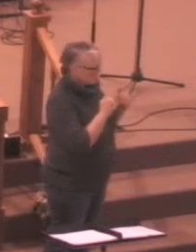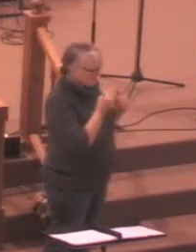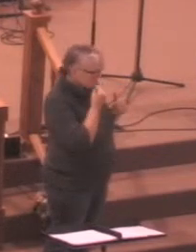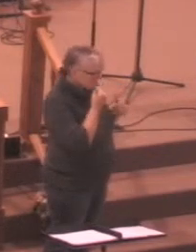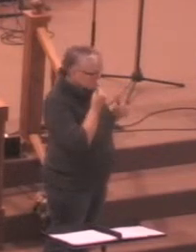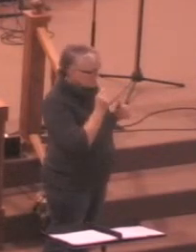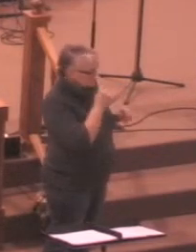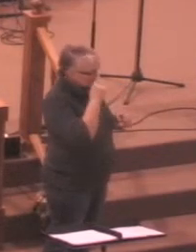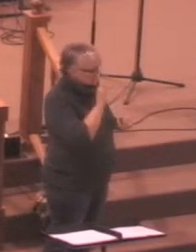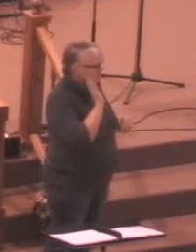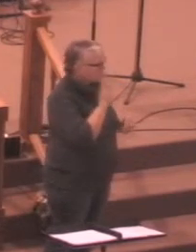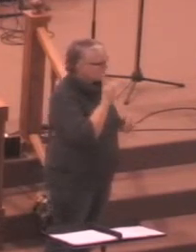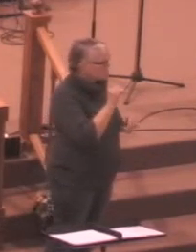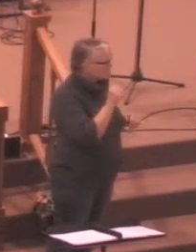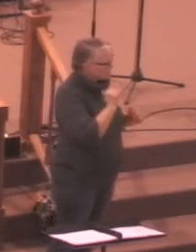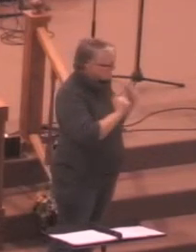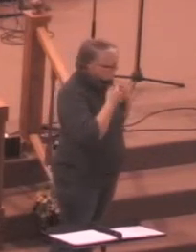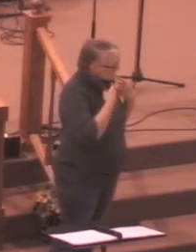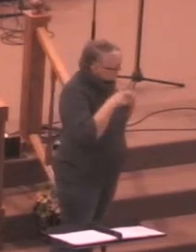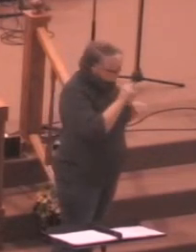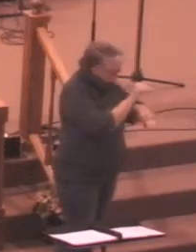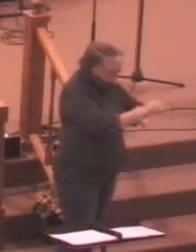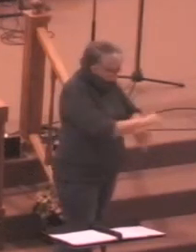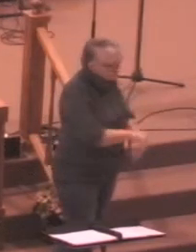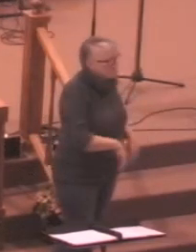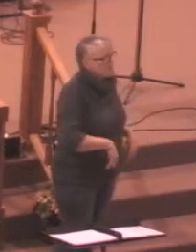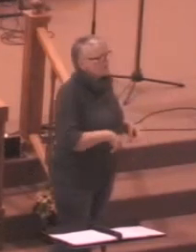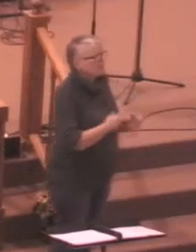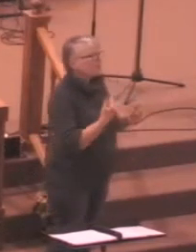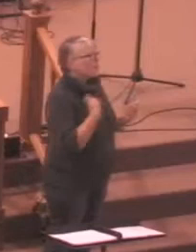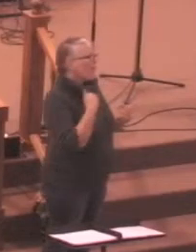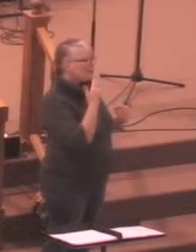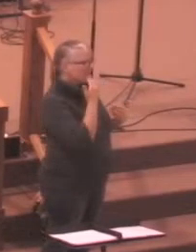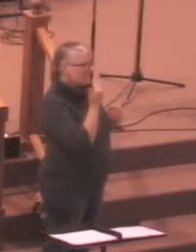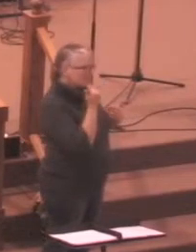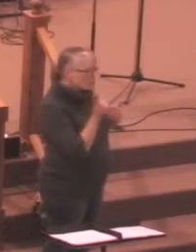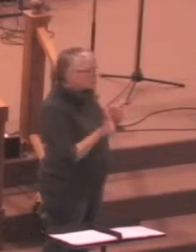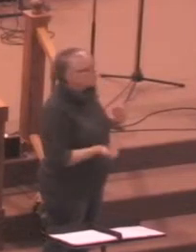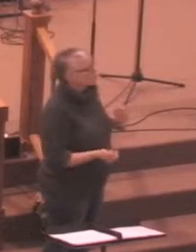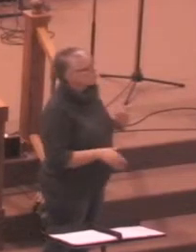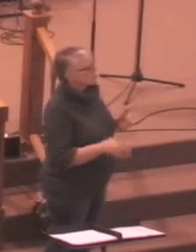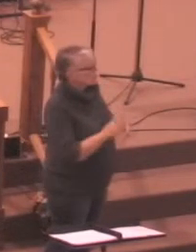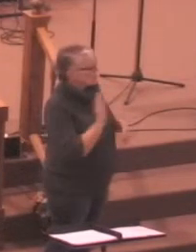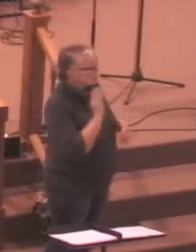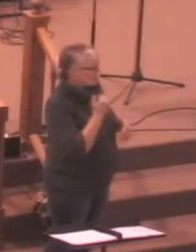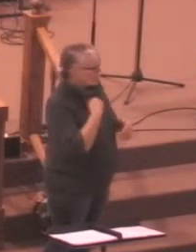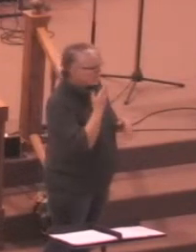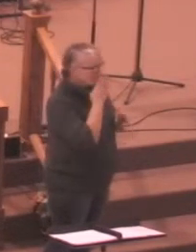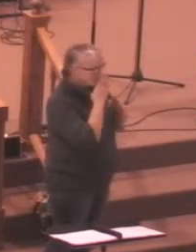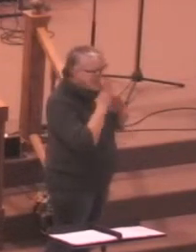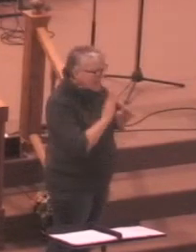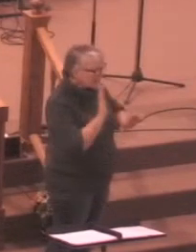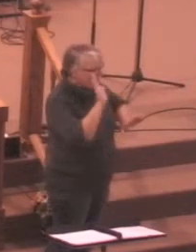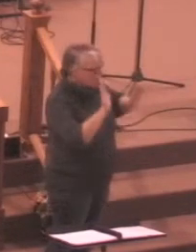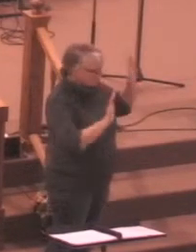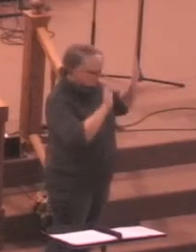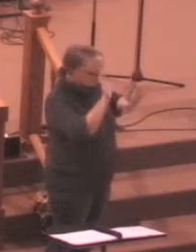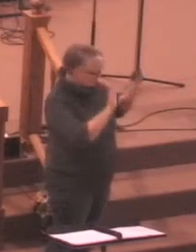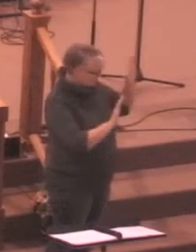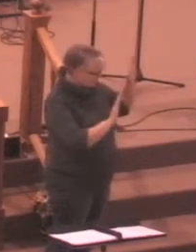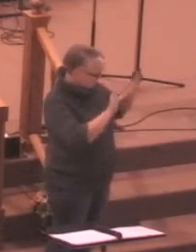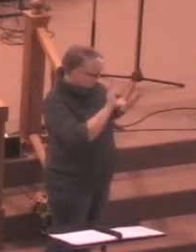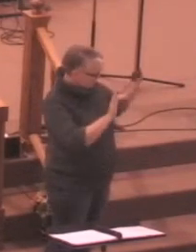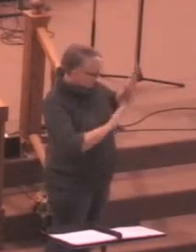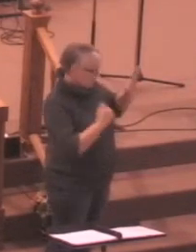do performances throughout the evening. Then we'll have dessert, and we're going to have a silent auction. So